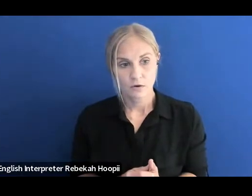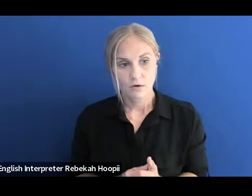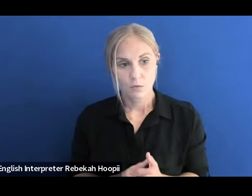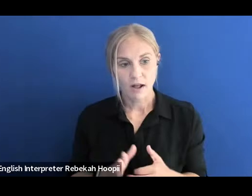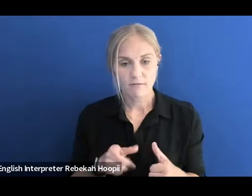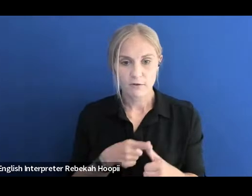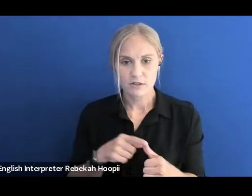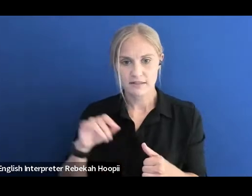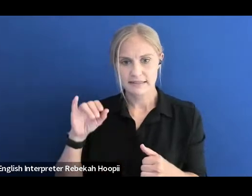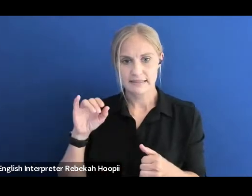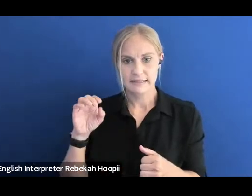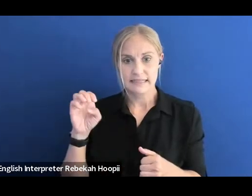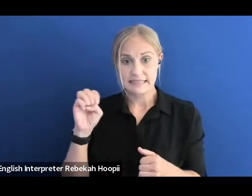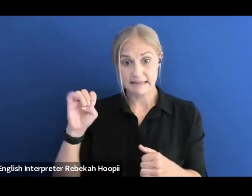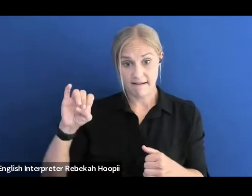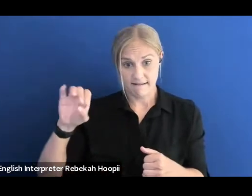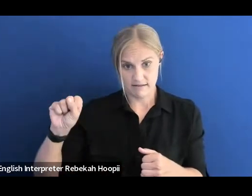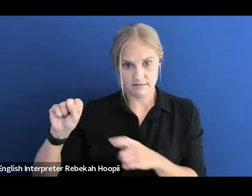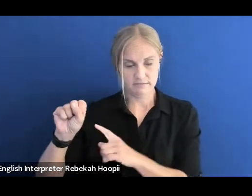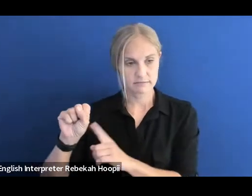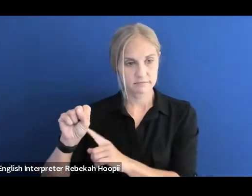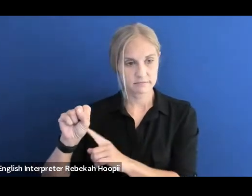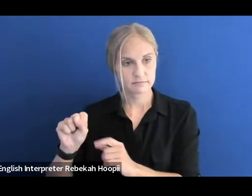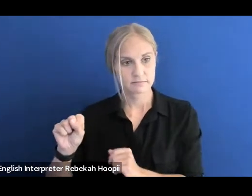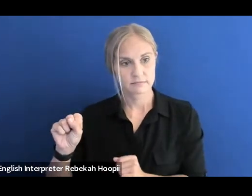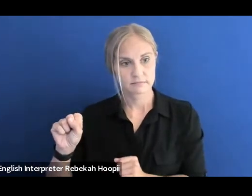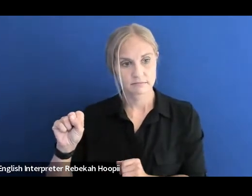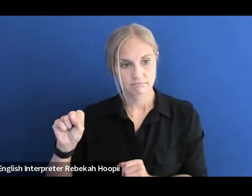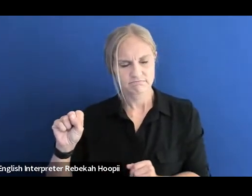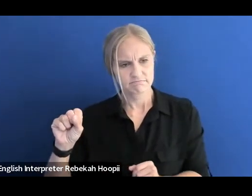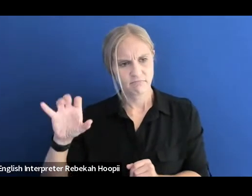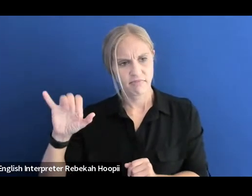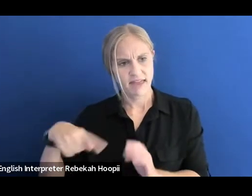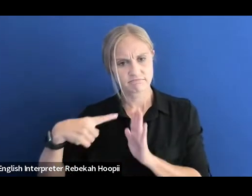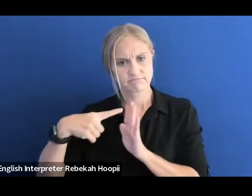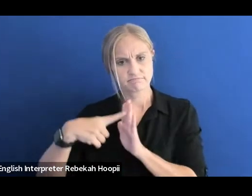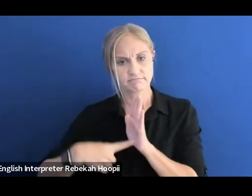EIS. EIS, it is